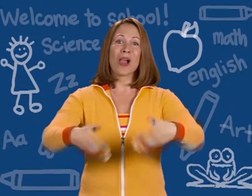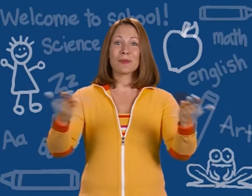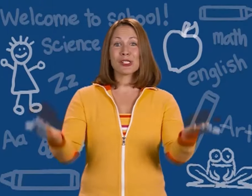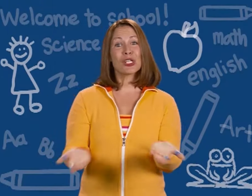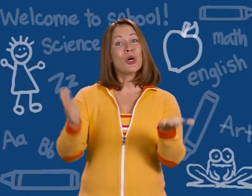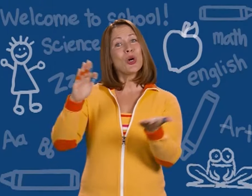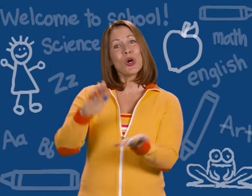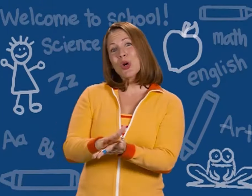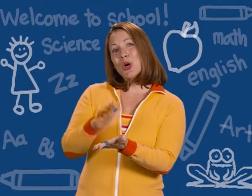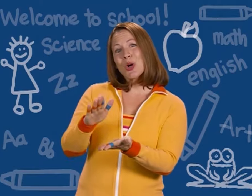Welcome to school.